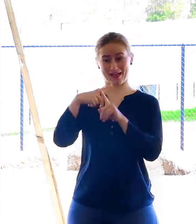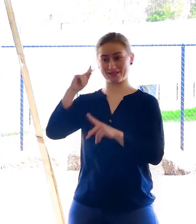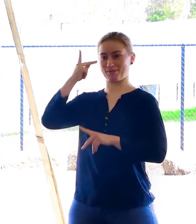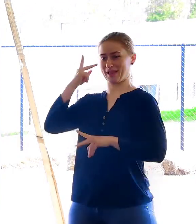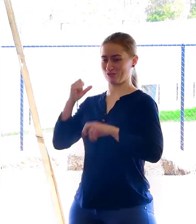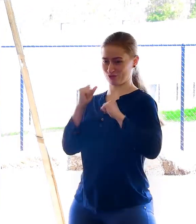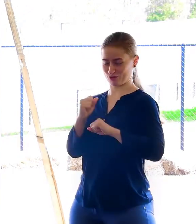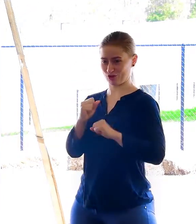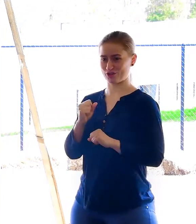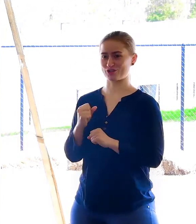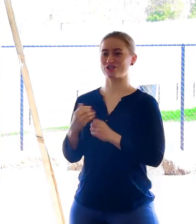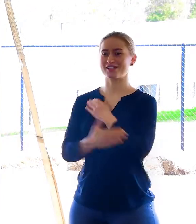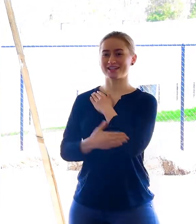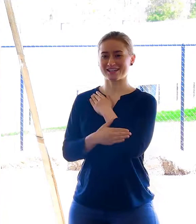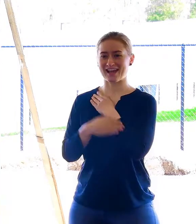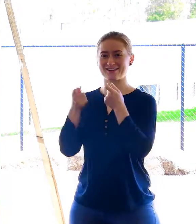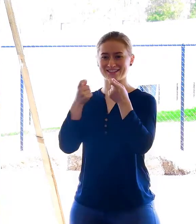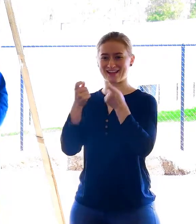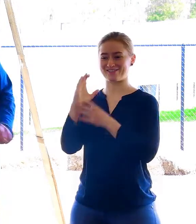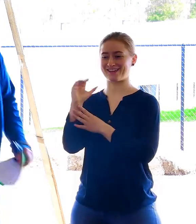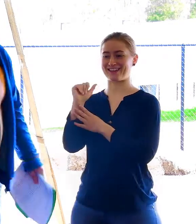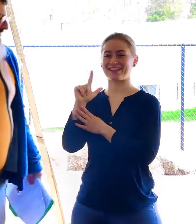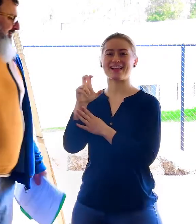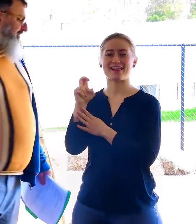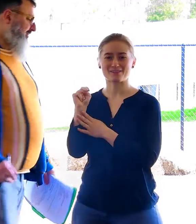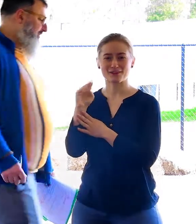courage, County Executive Calvin Ball.